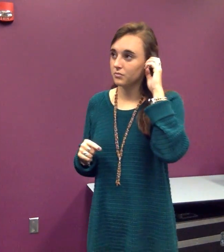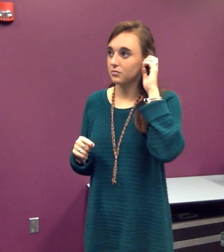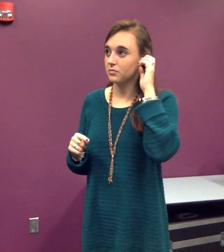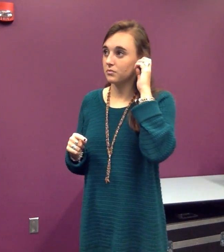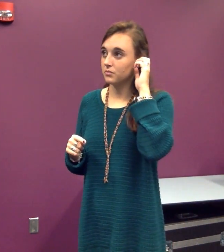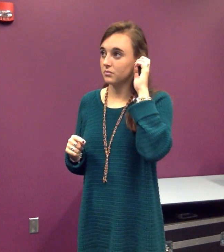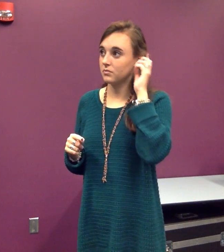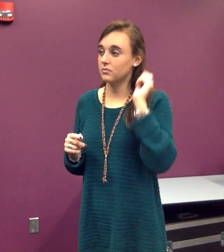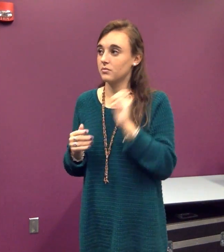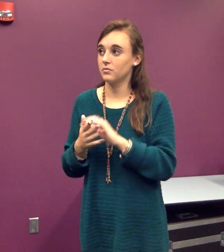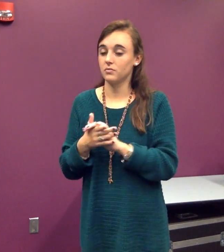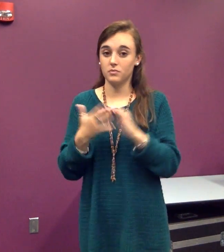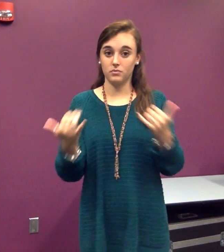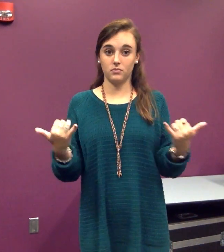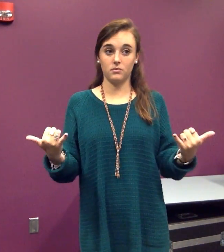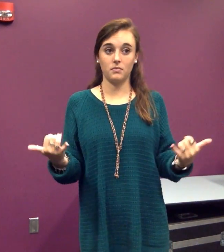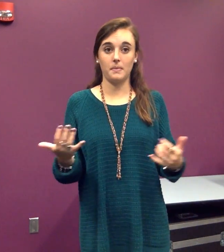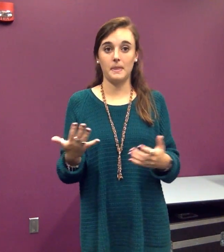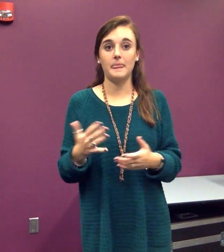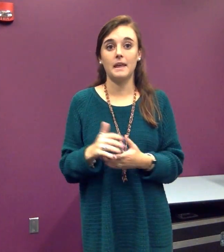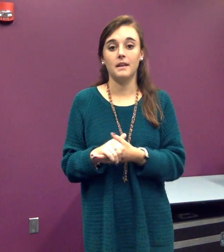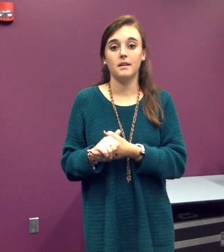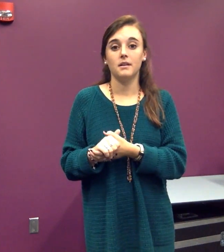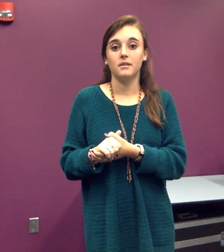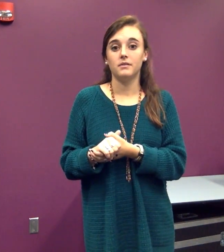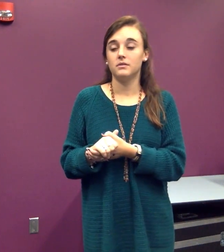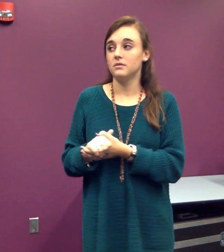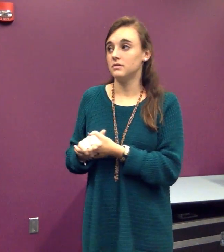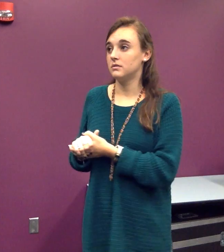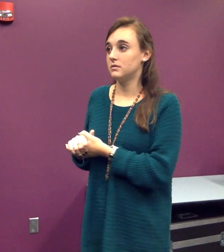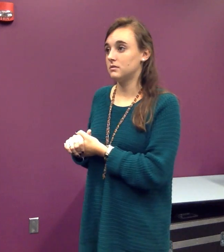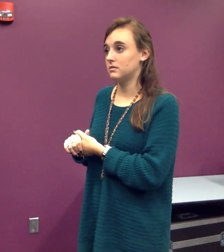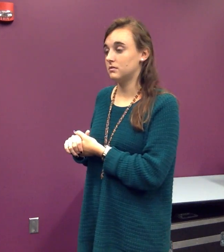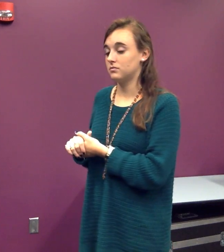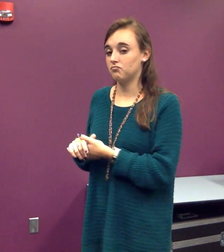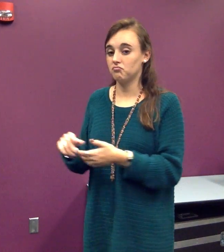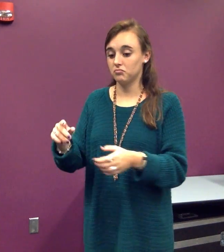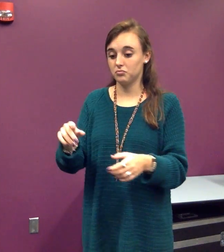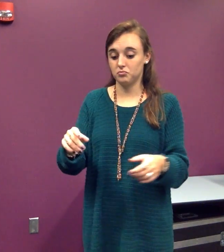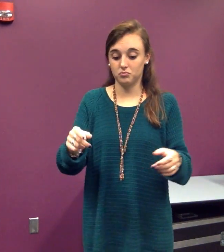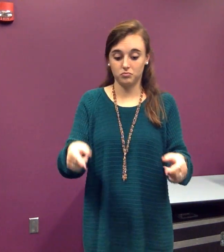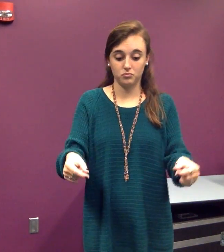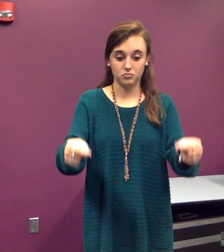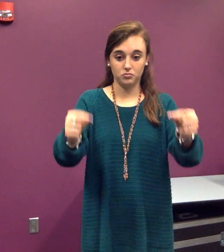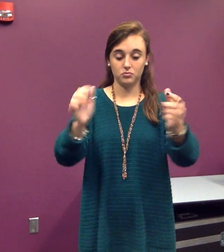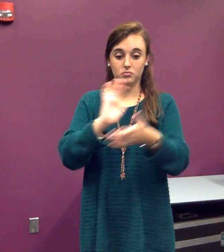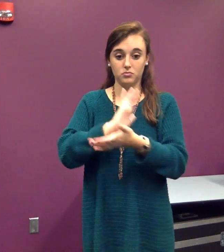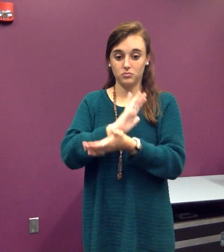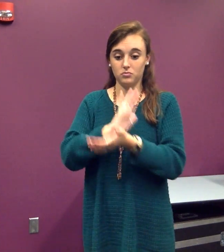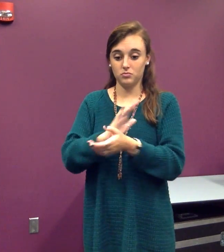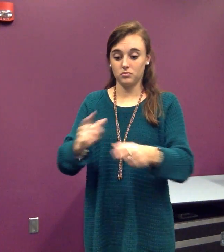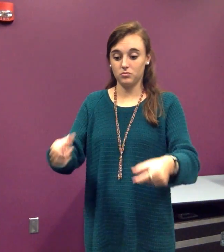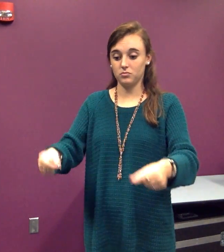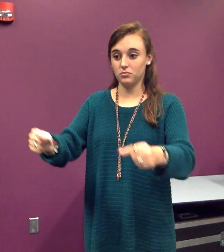Okay, now, once you've done that, if you kind of hold your paper up and look at it, you can see that if you use